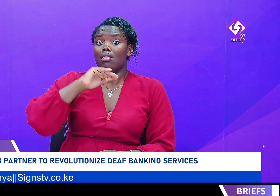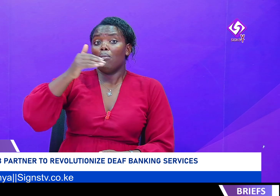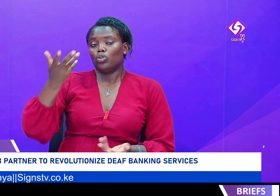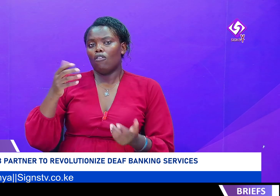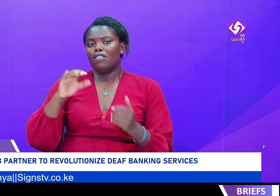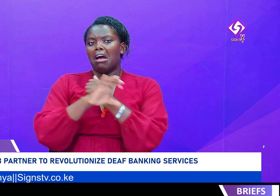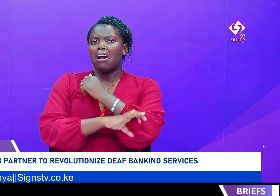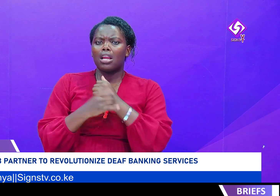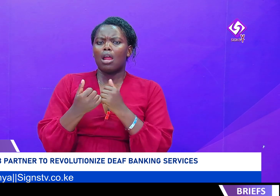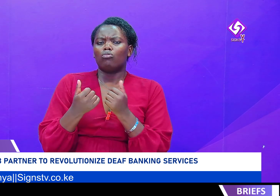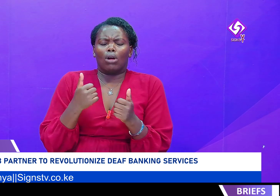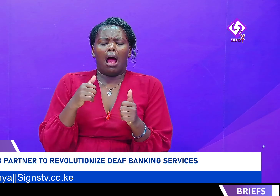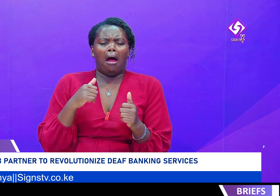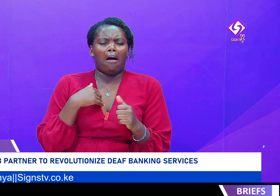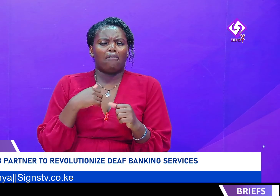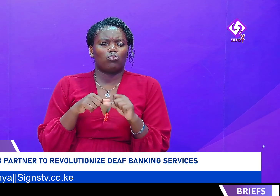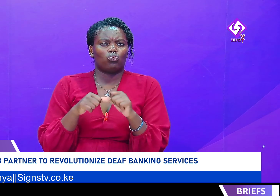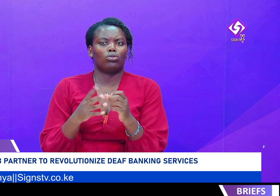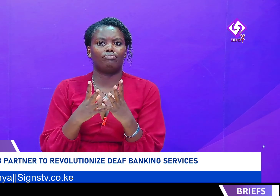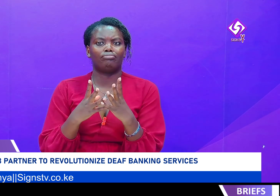the community. On other news,